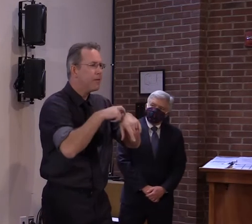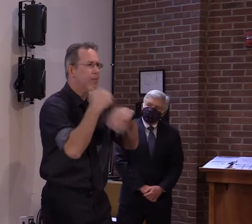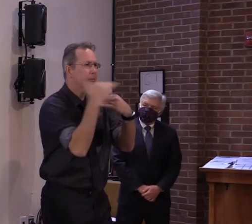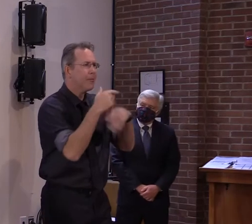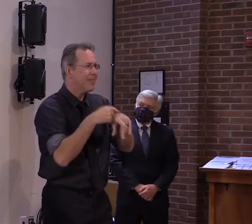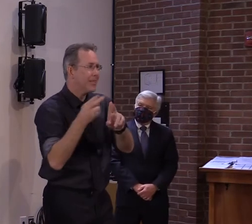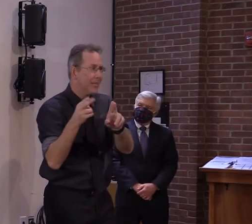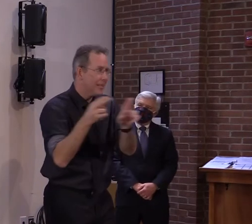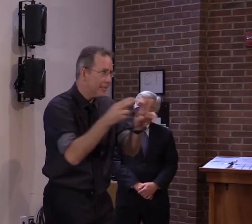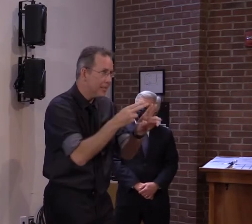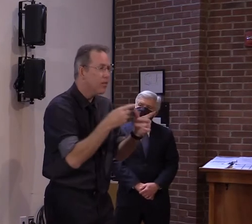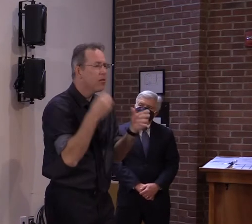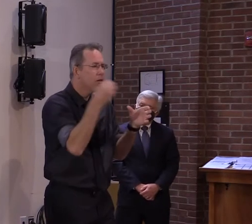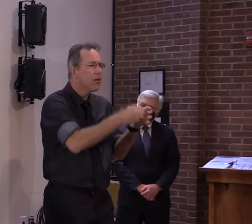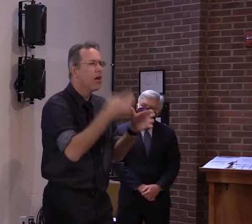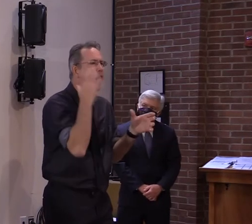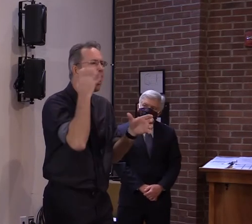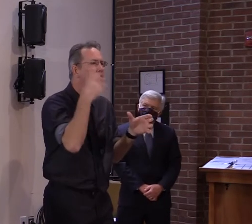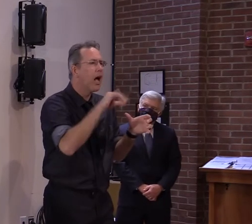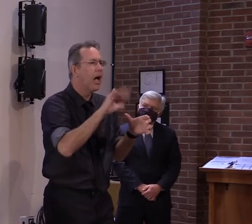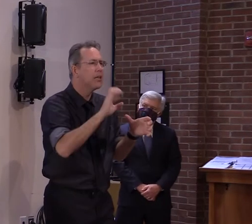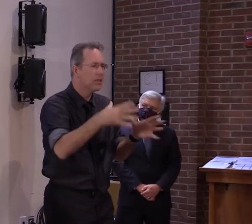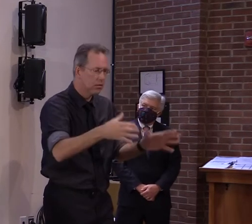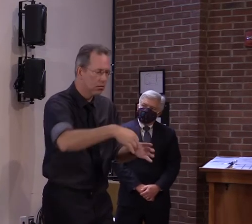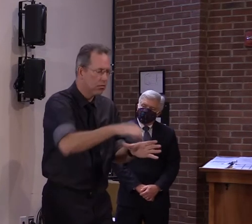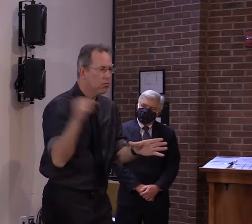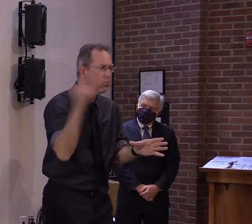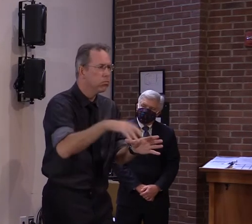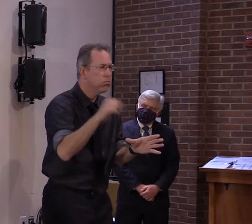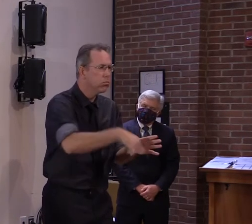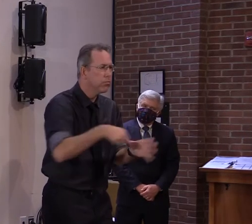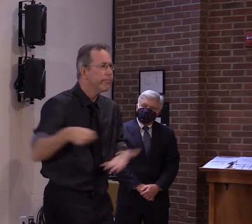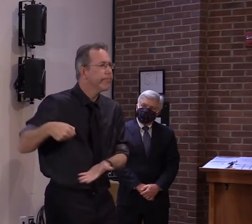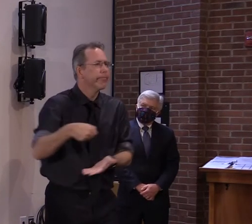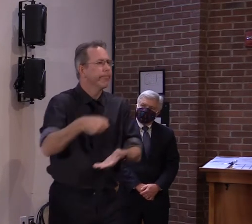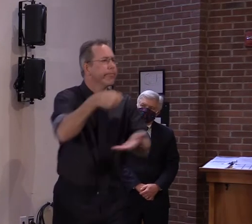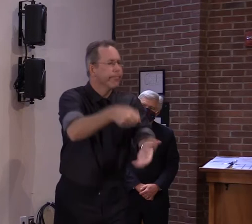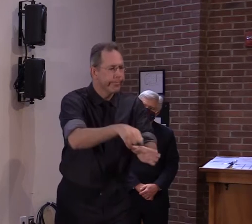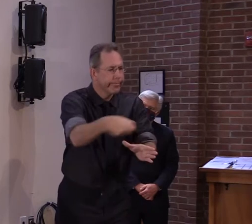the temperature because you're delivering it to be administered, if you will.